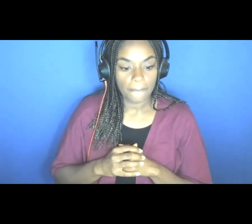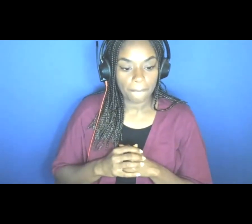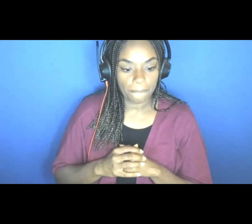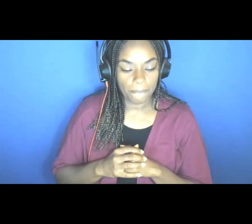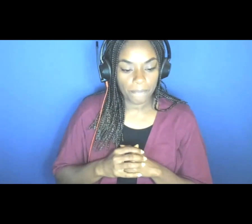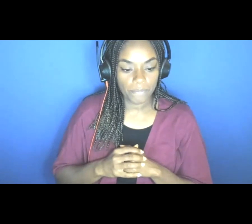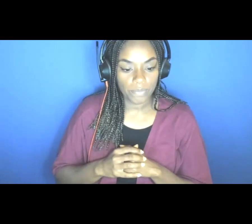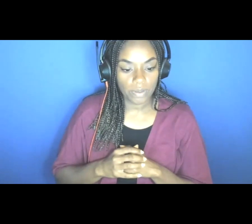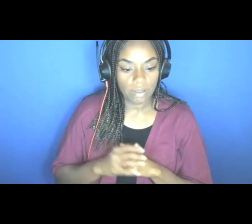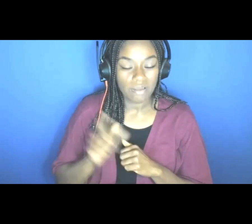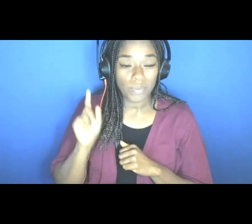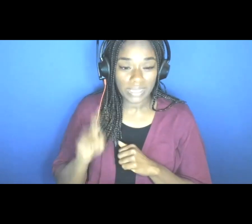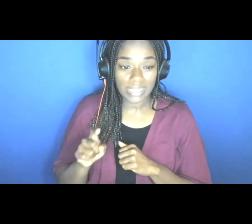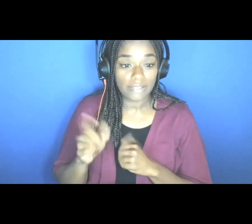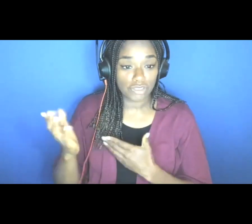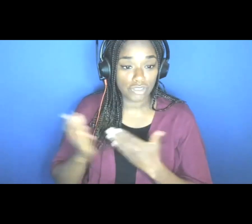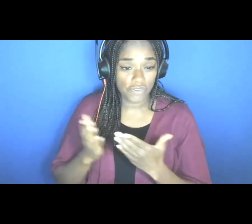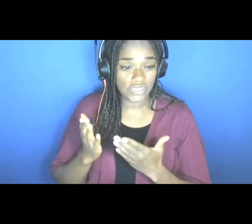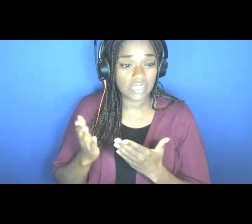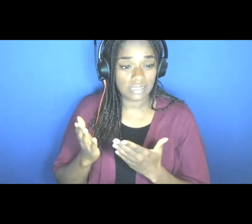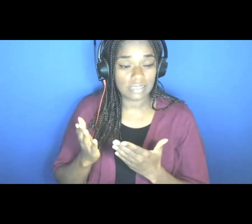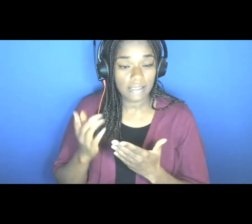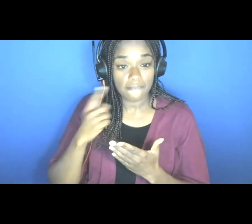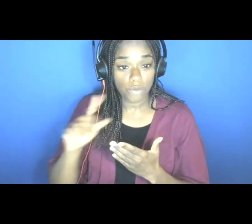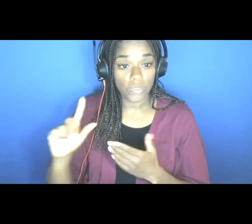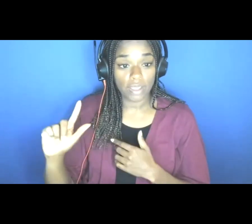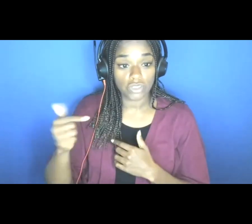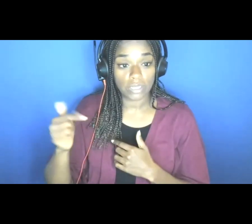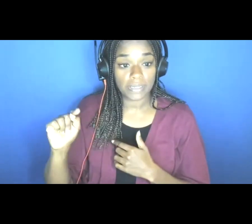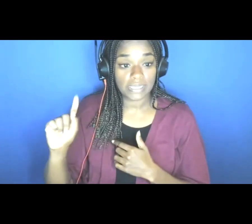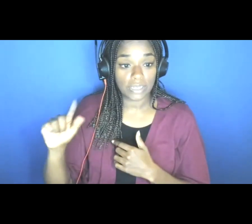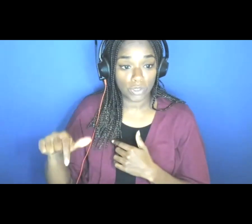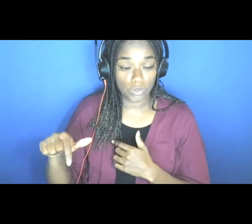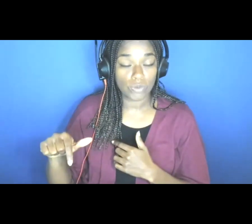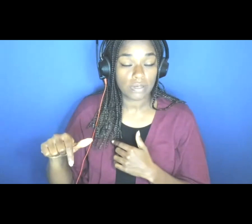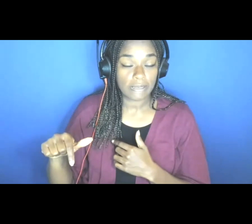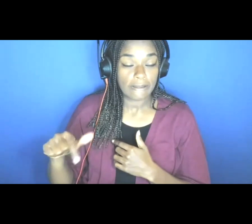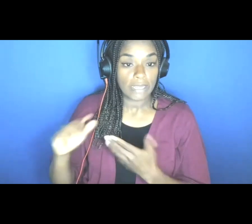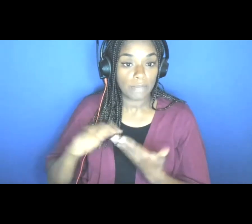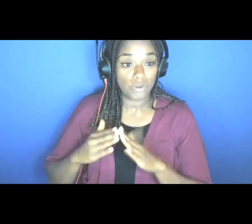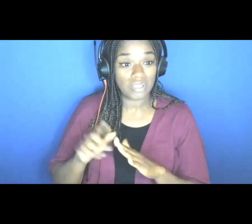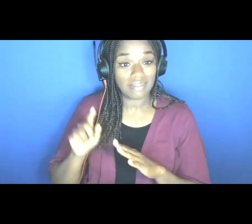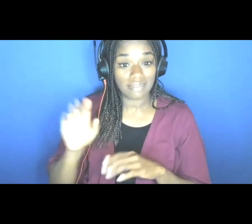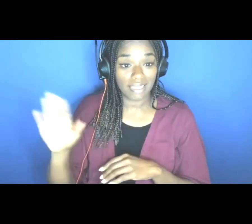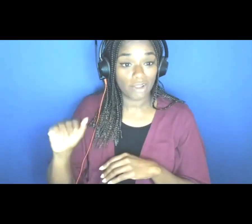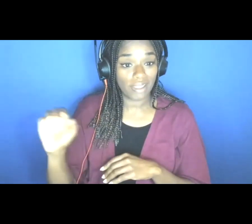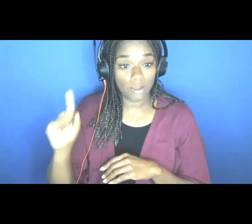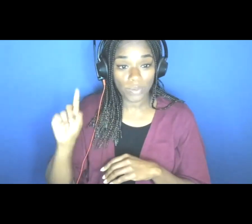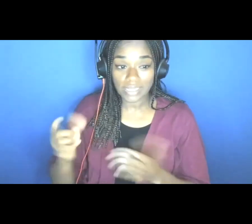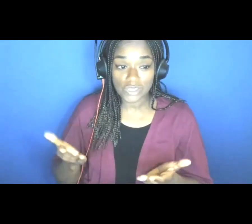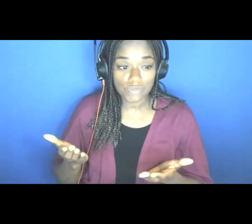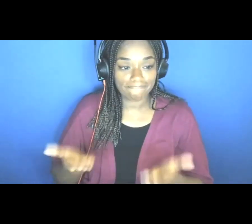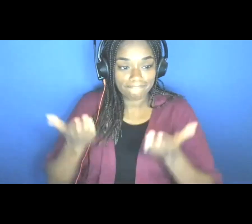we need for care to the LGBTQ plus community. Often people think that we spend so much